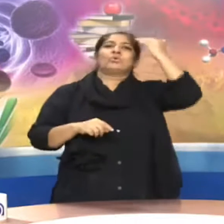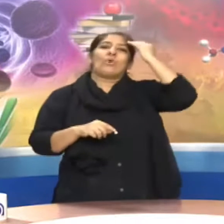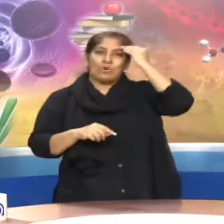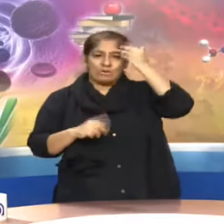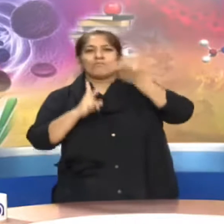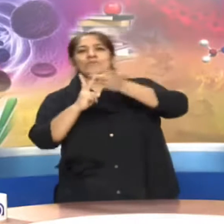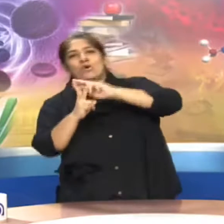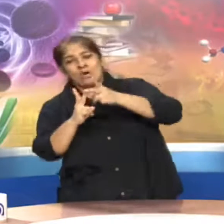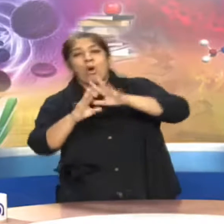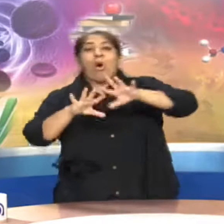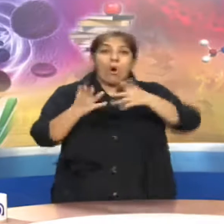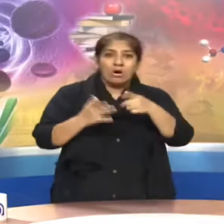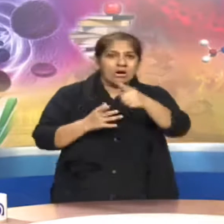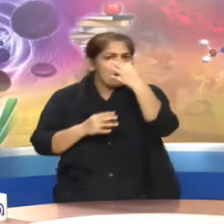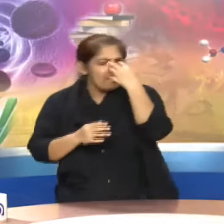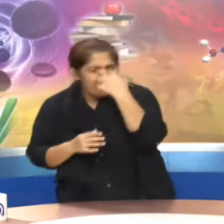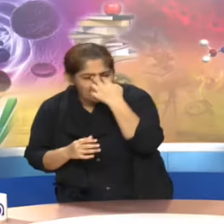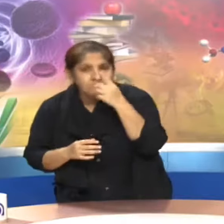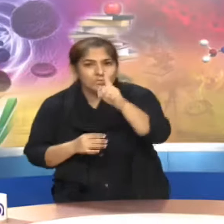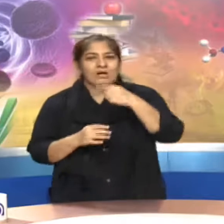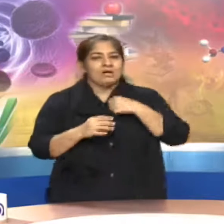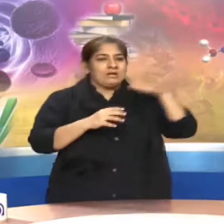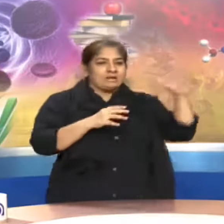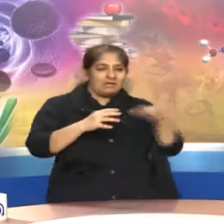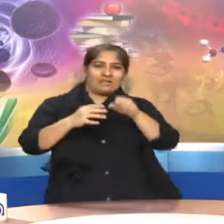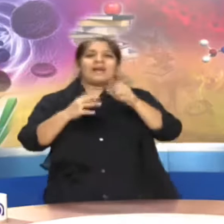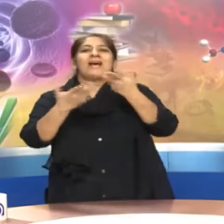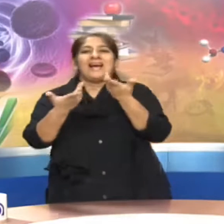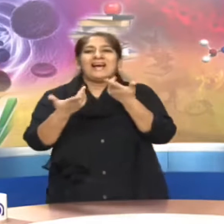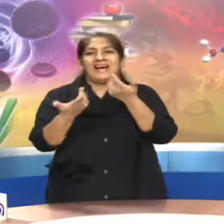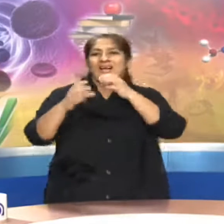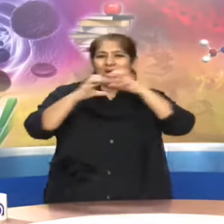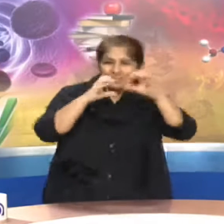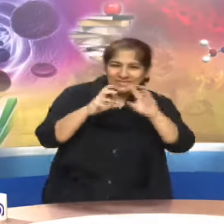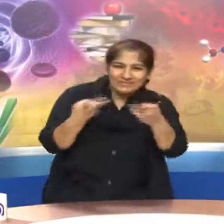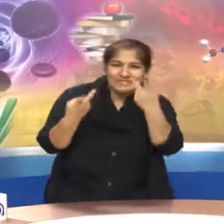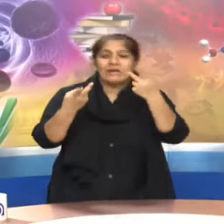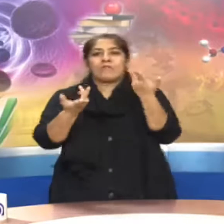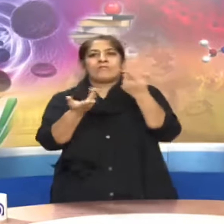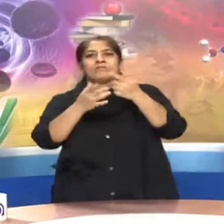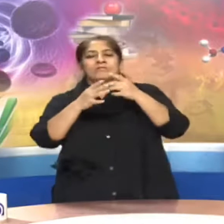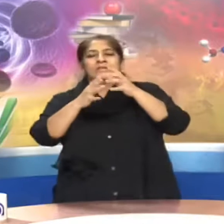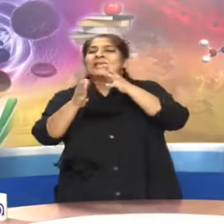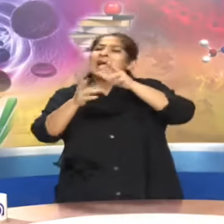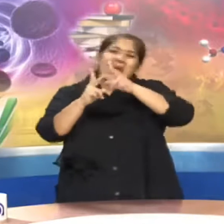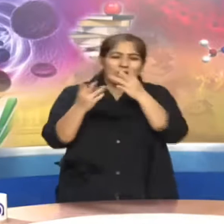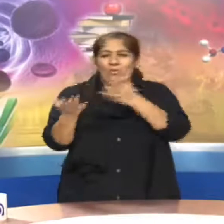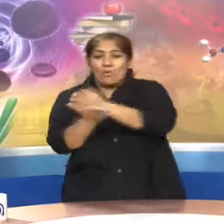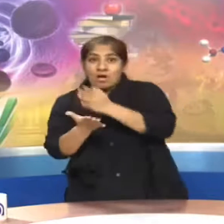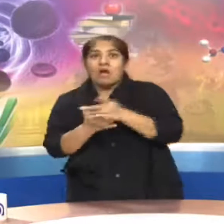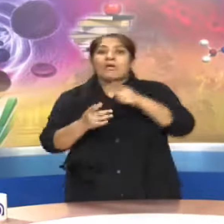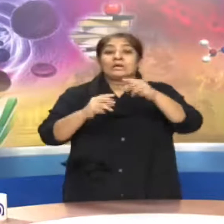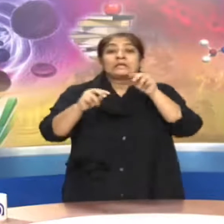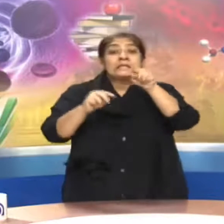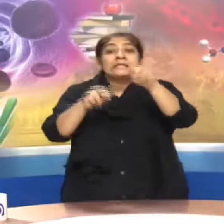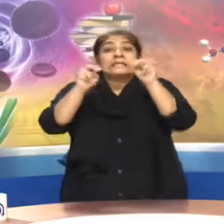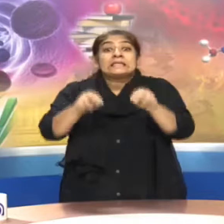myself will learn the need of the blind person so that I can communicate with the blind person.